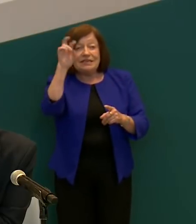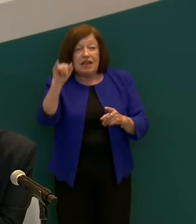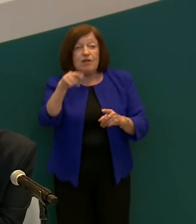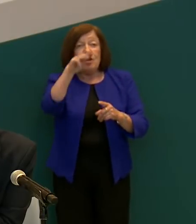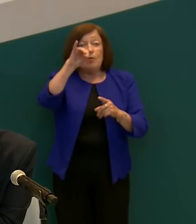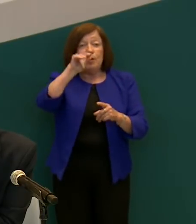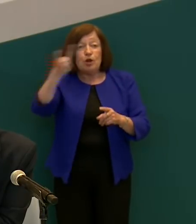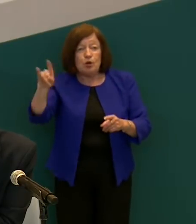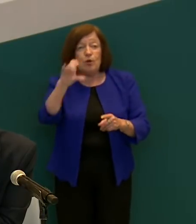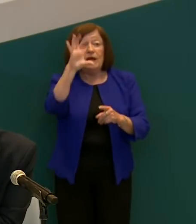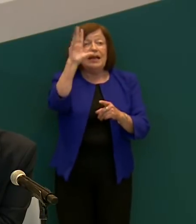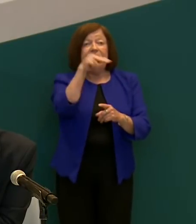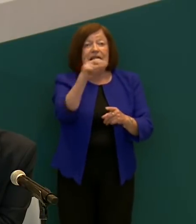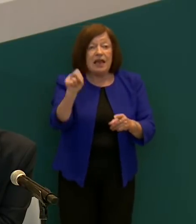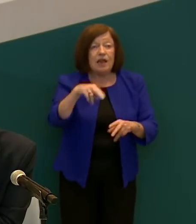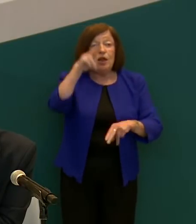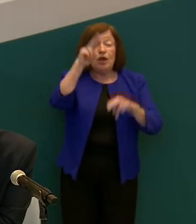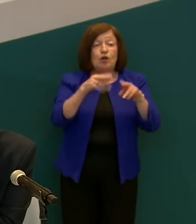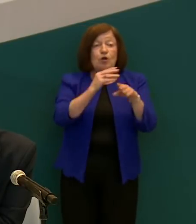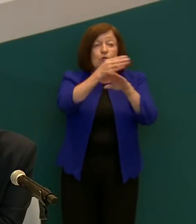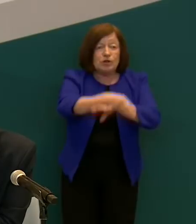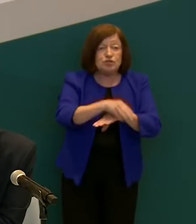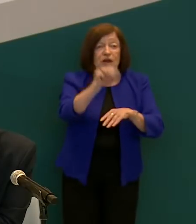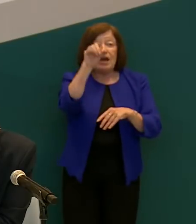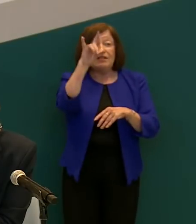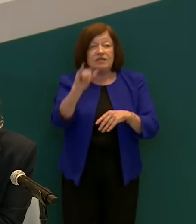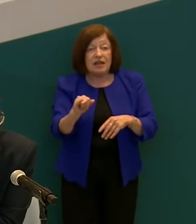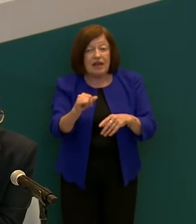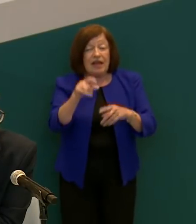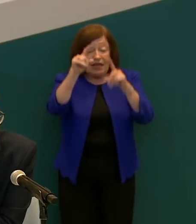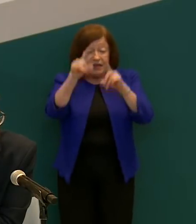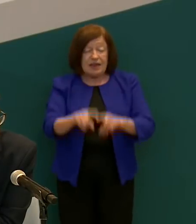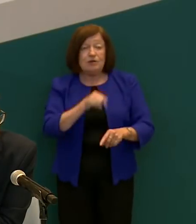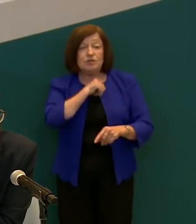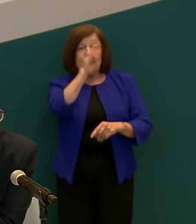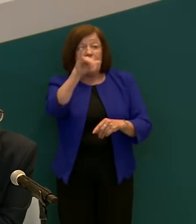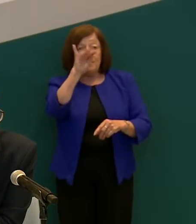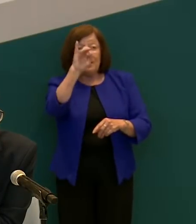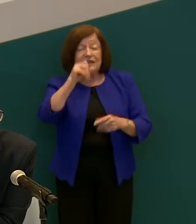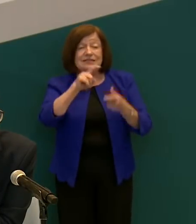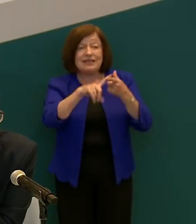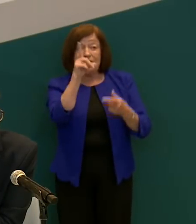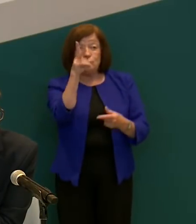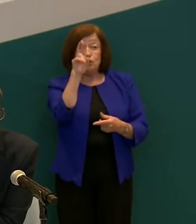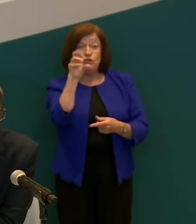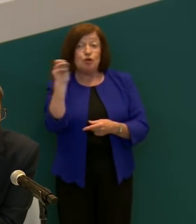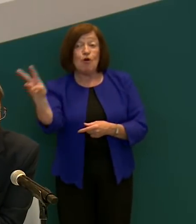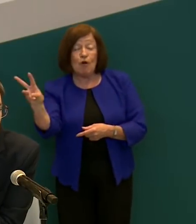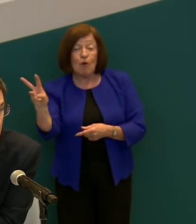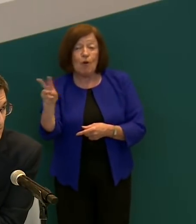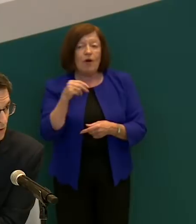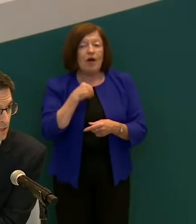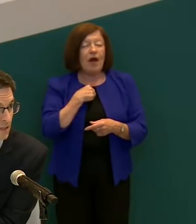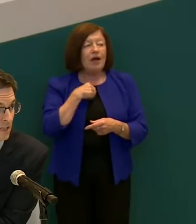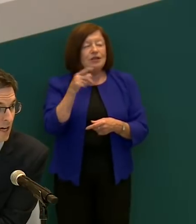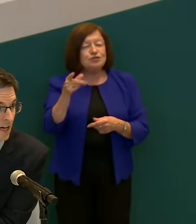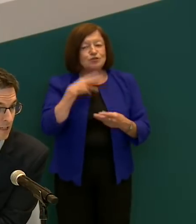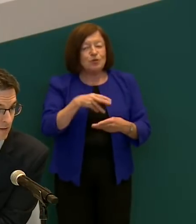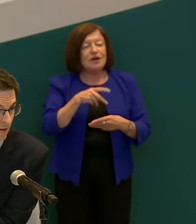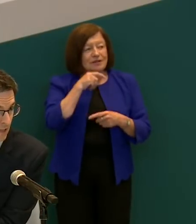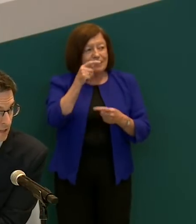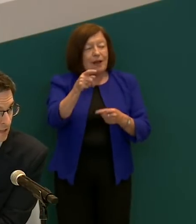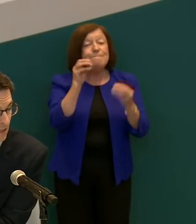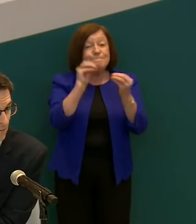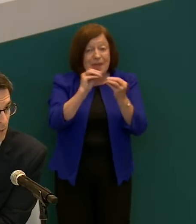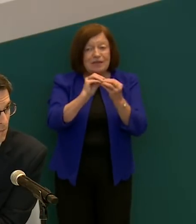Maynooth, Clane, Newbridge, Athy, and down to Abbey Leaks and Durrow. So I just wanted to, I suppose, to